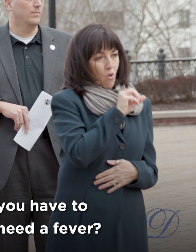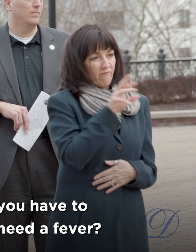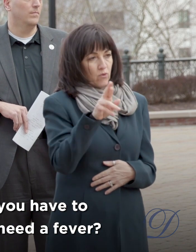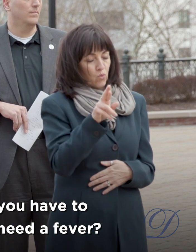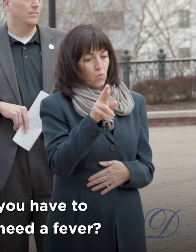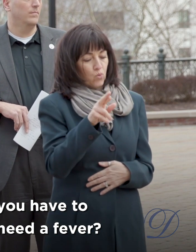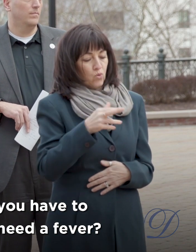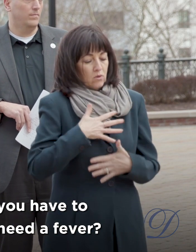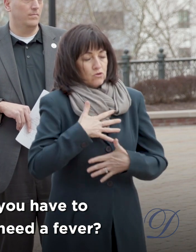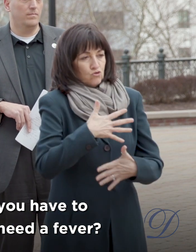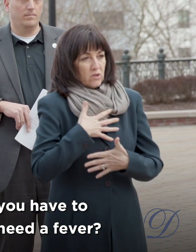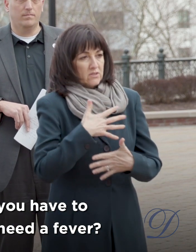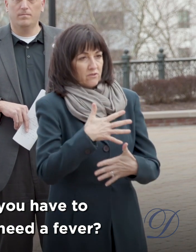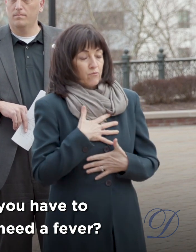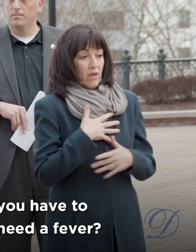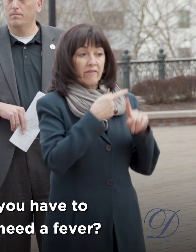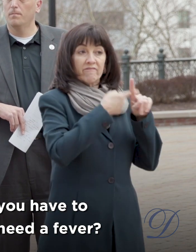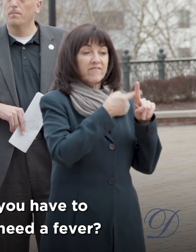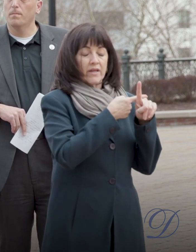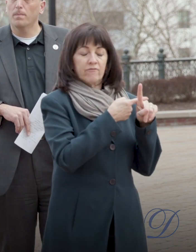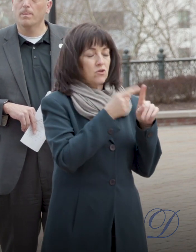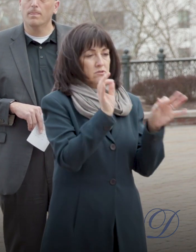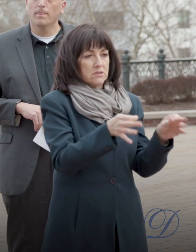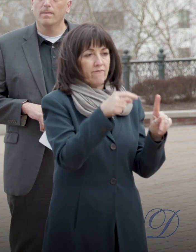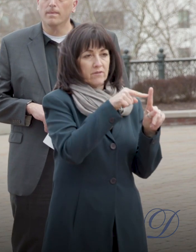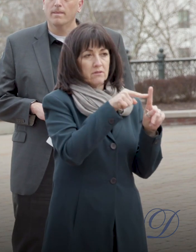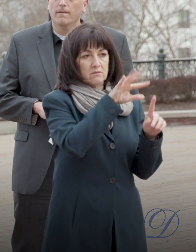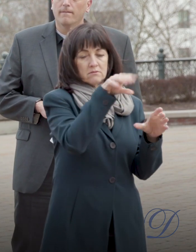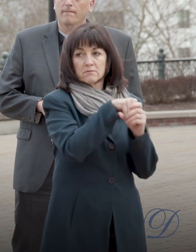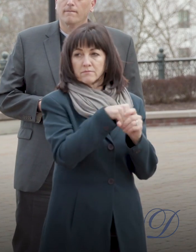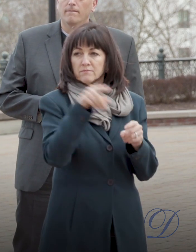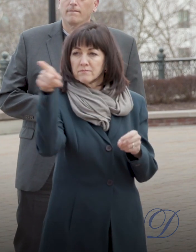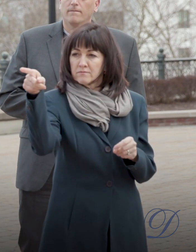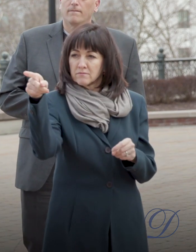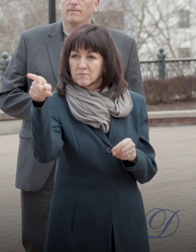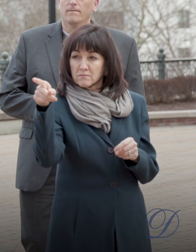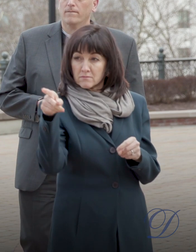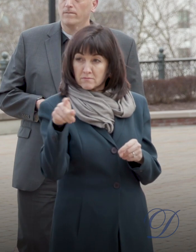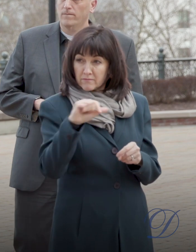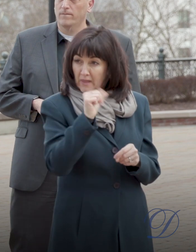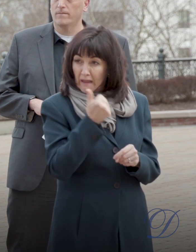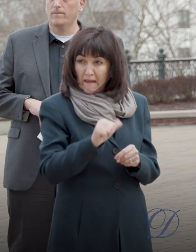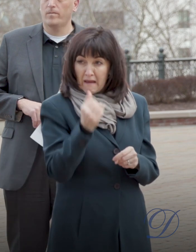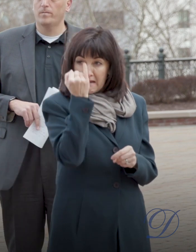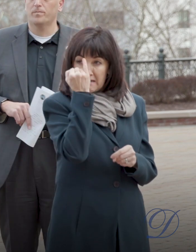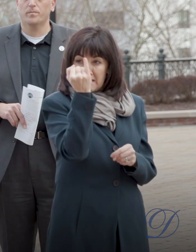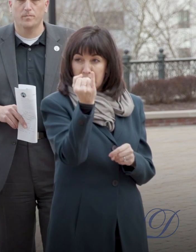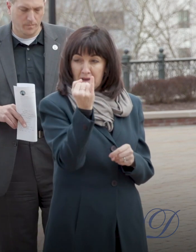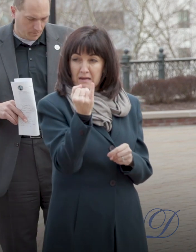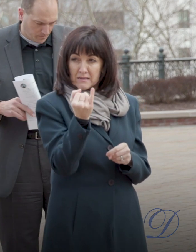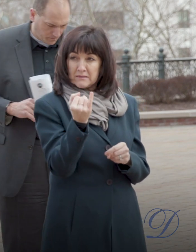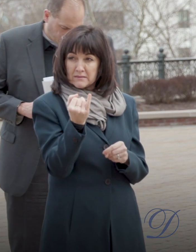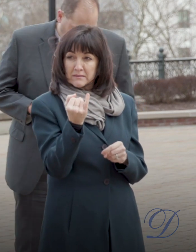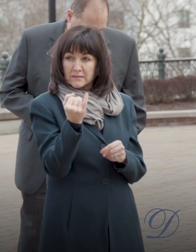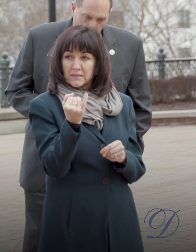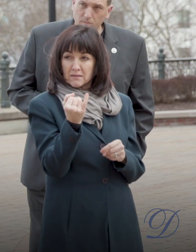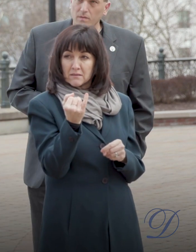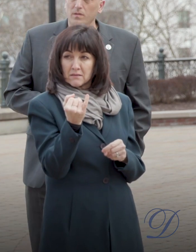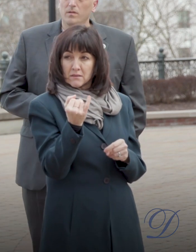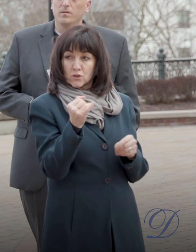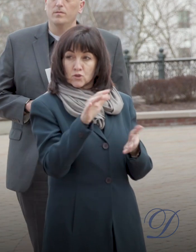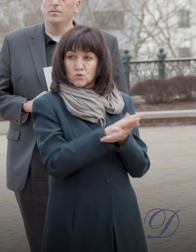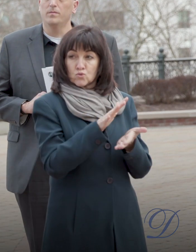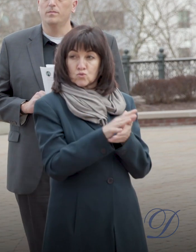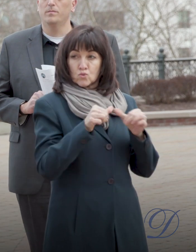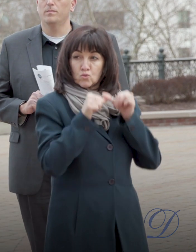need a fever. Is there any indication that the schools might have to stay closed longer since today information came out that